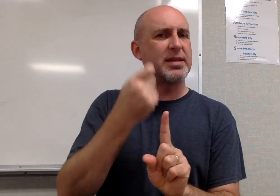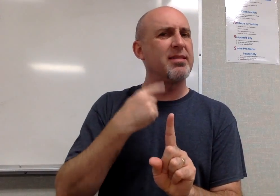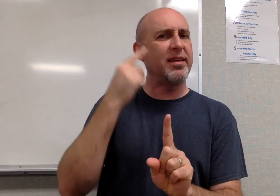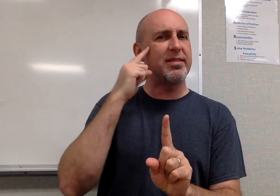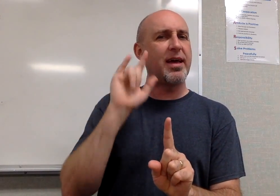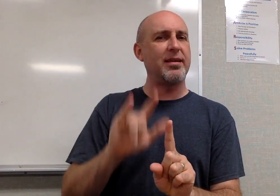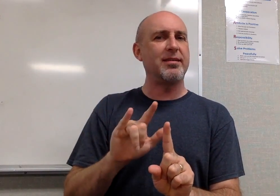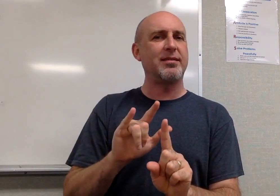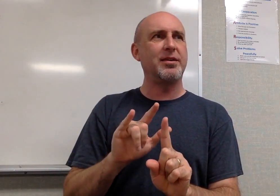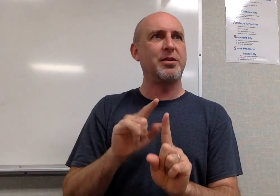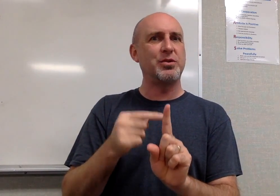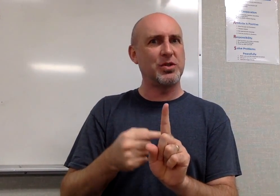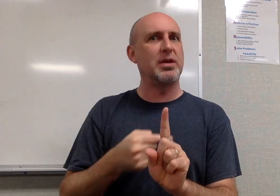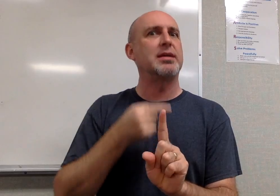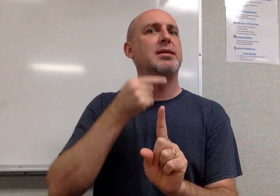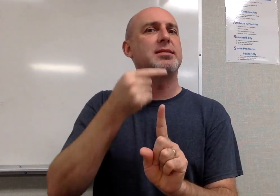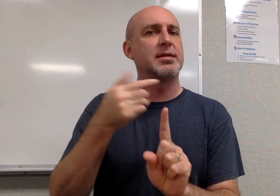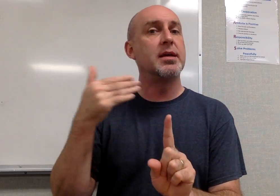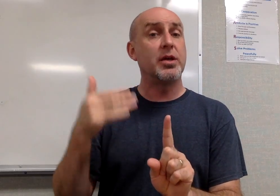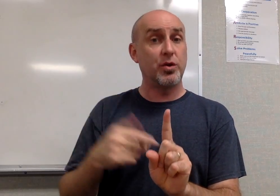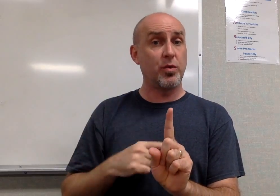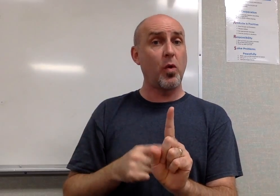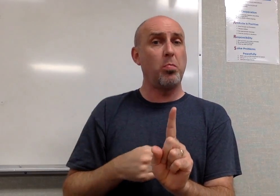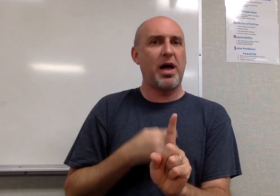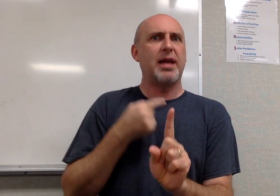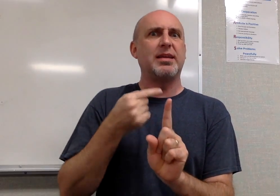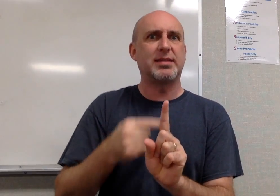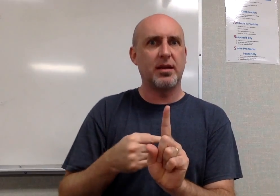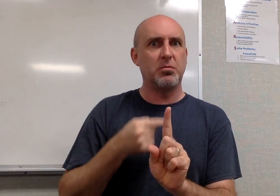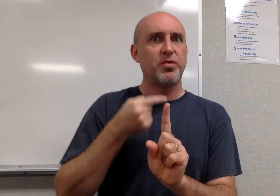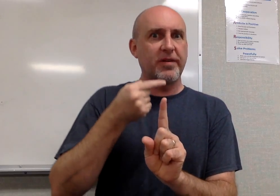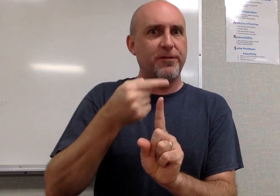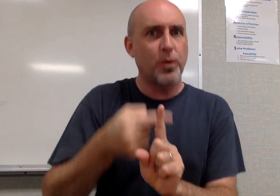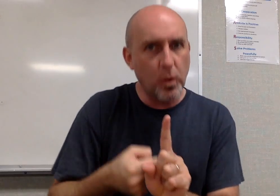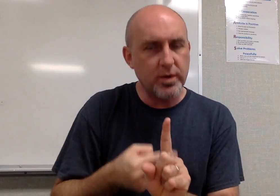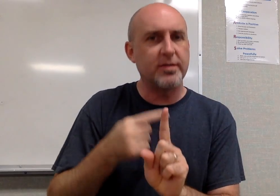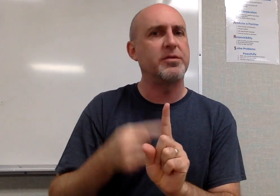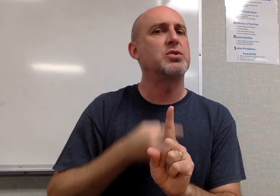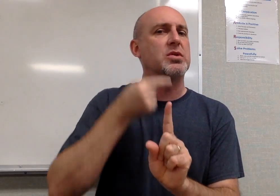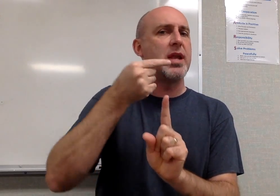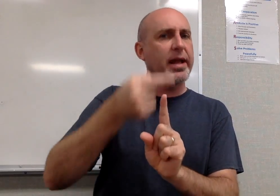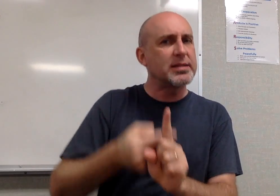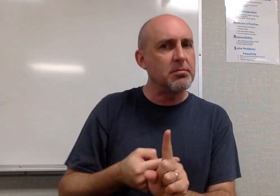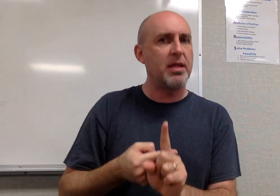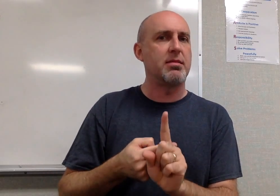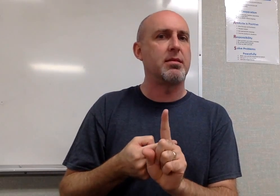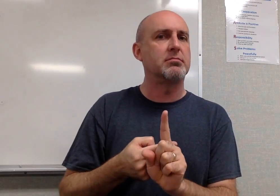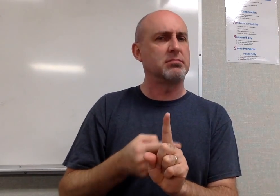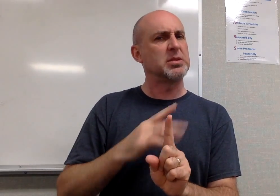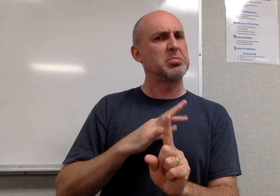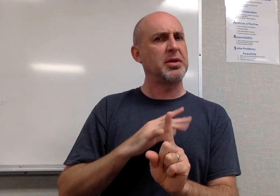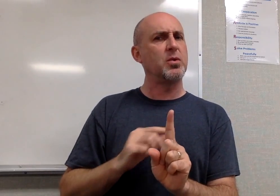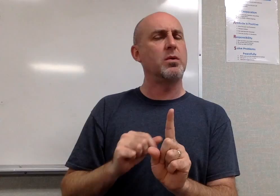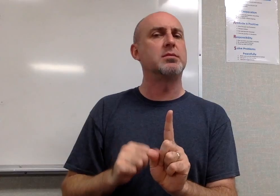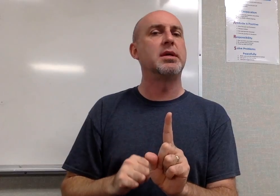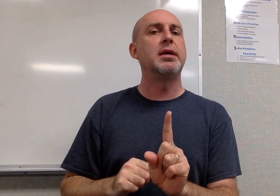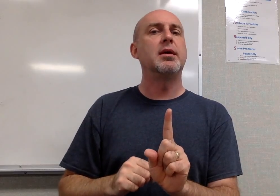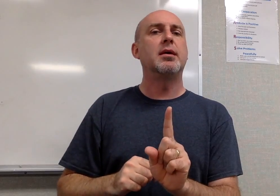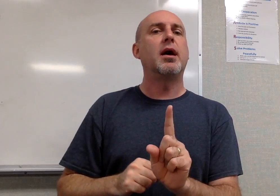I think that, you're showing your whole body is kind of moving forward in the future. Next month. It's pretty cool.